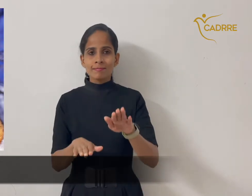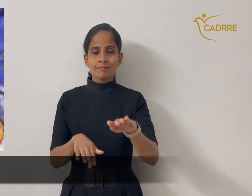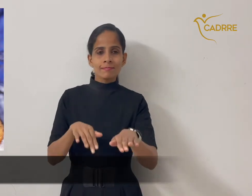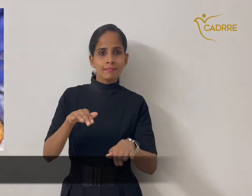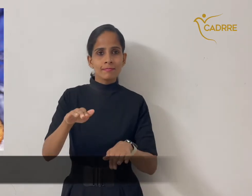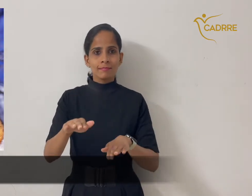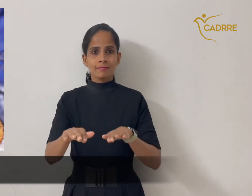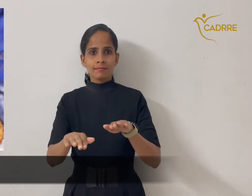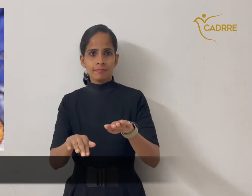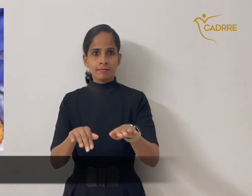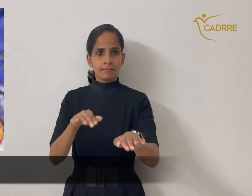Fox.